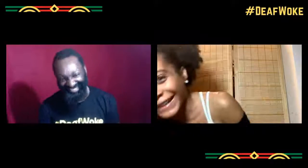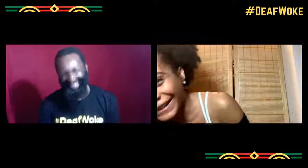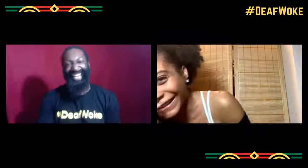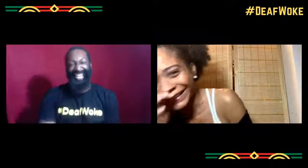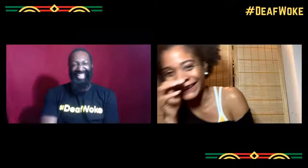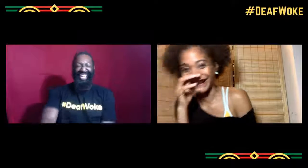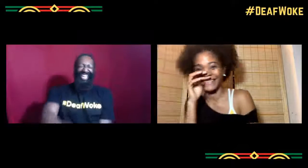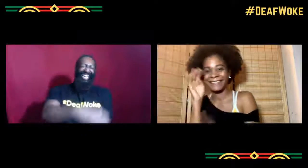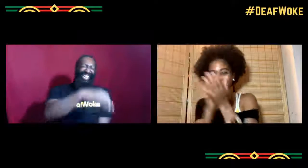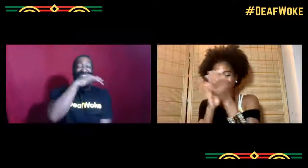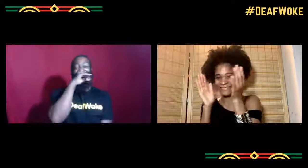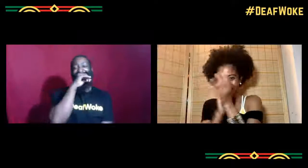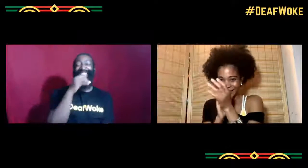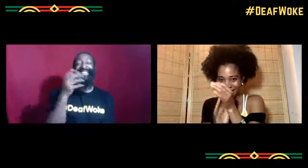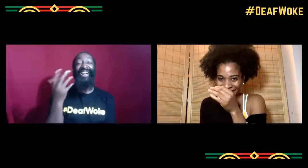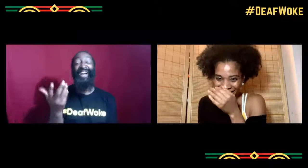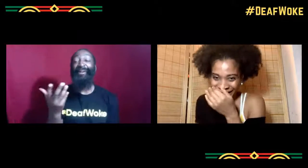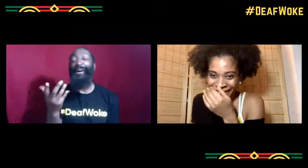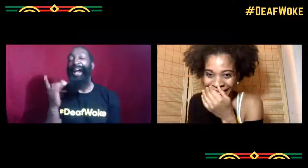That was me.